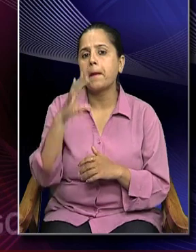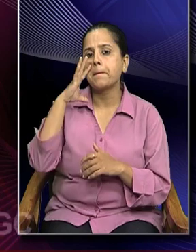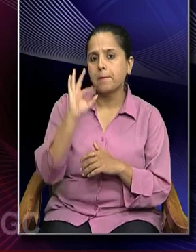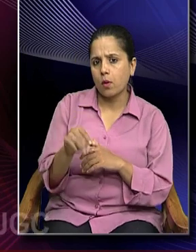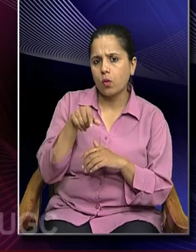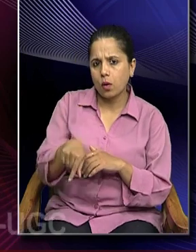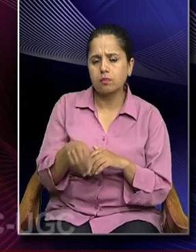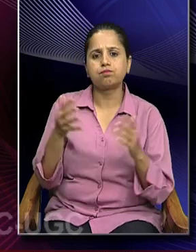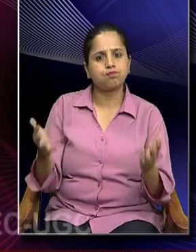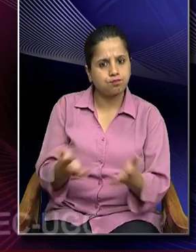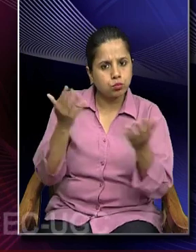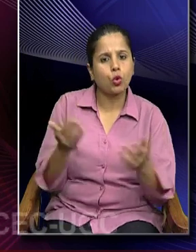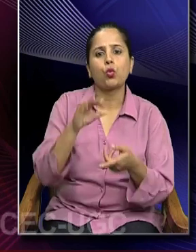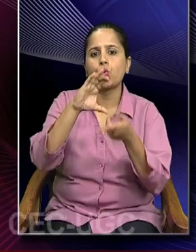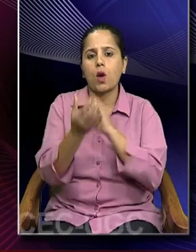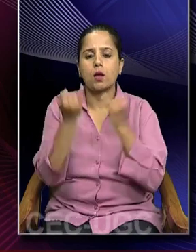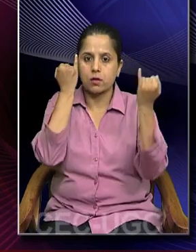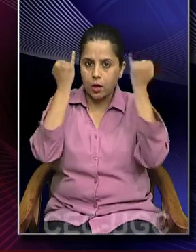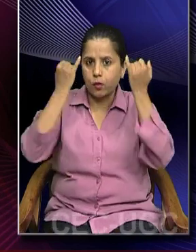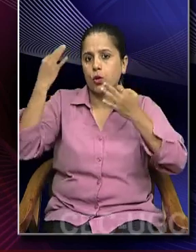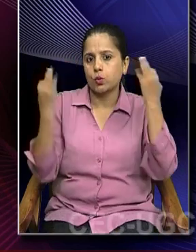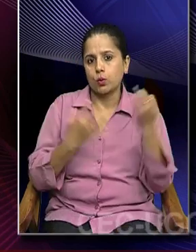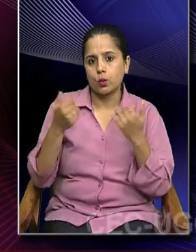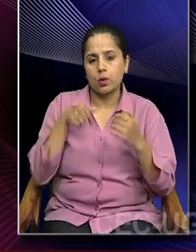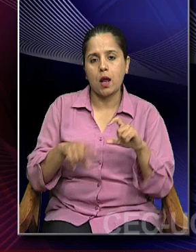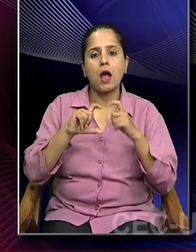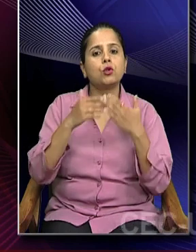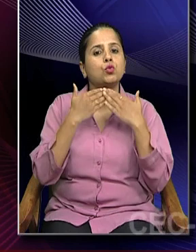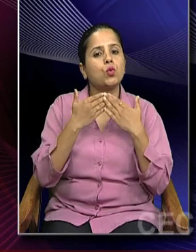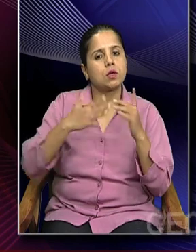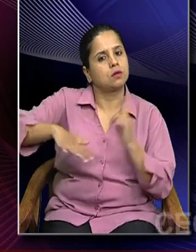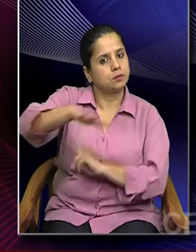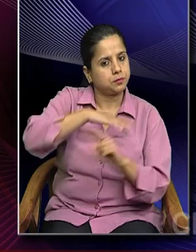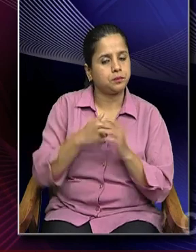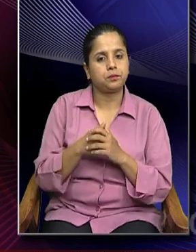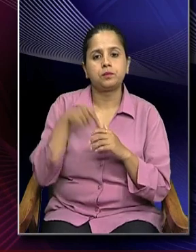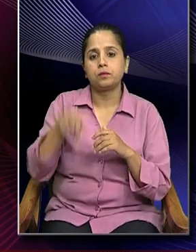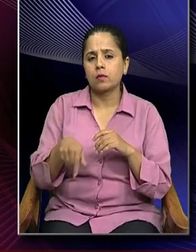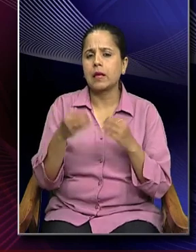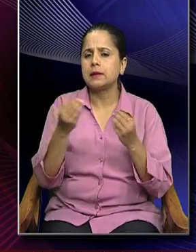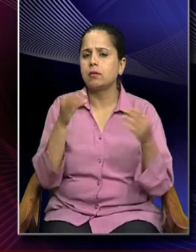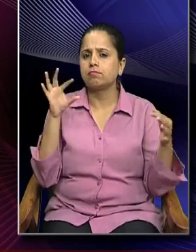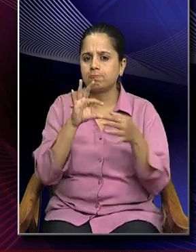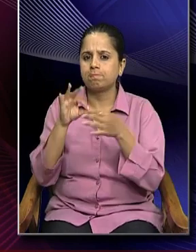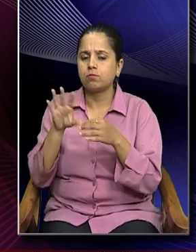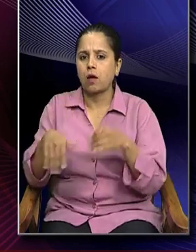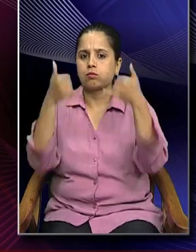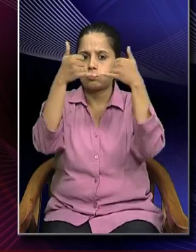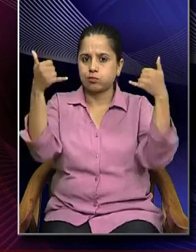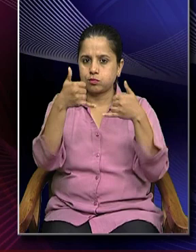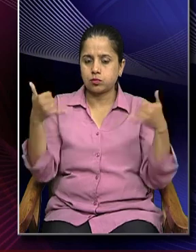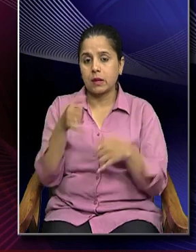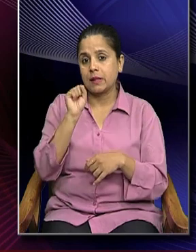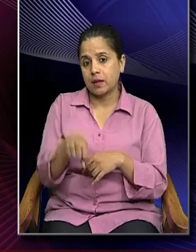of fostering a culture of innovation in the education sector. Here are some connecting lines